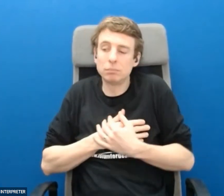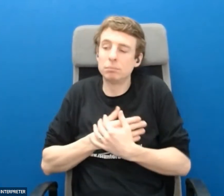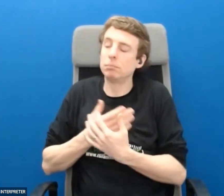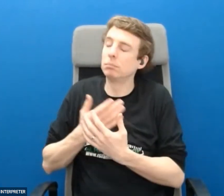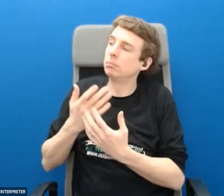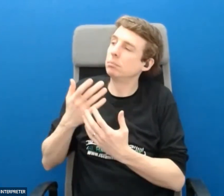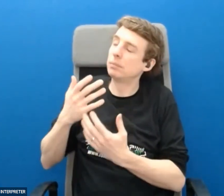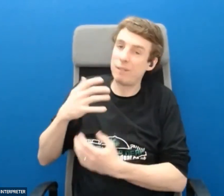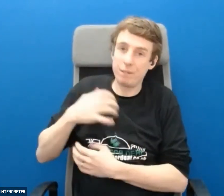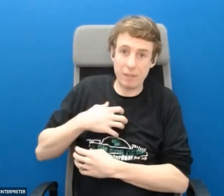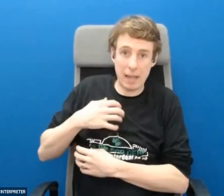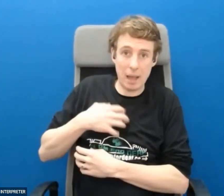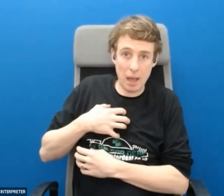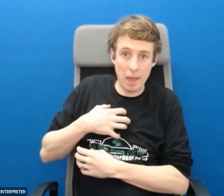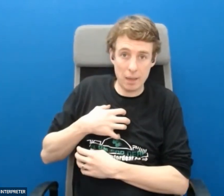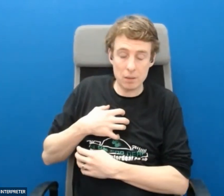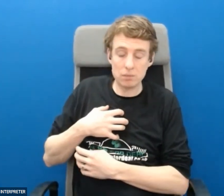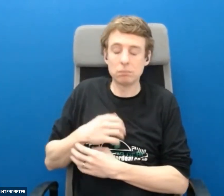that